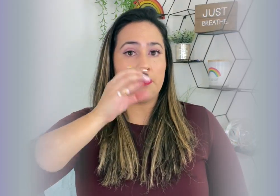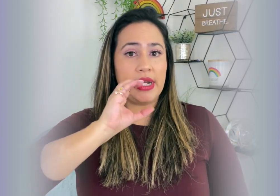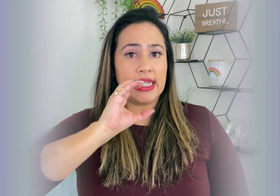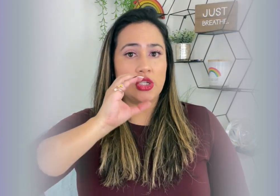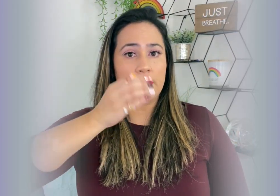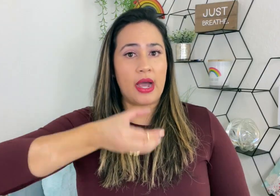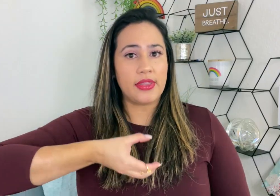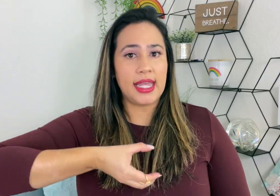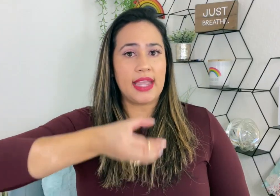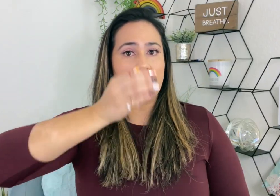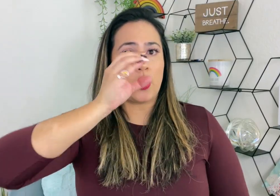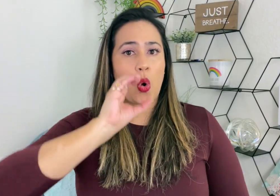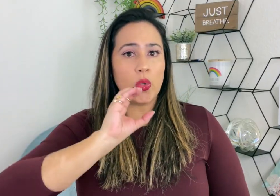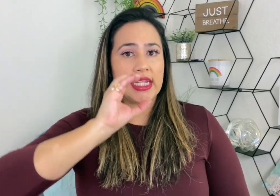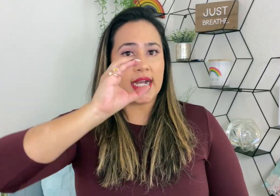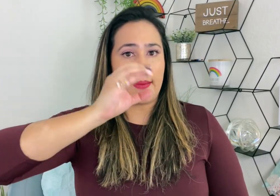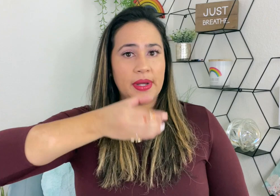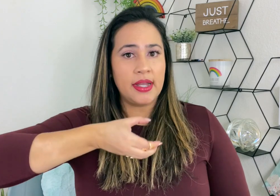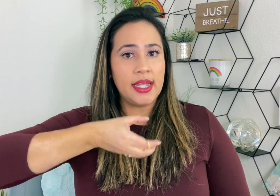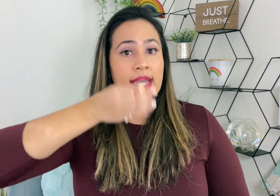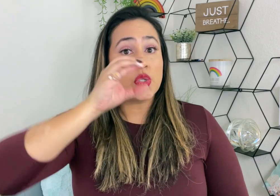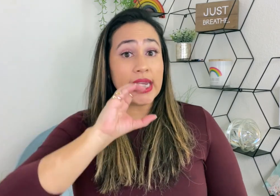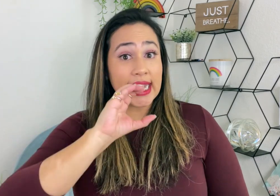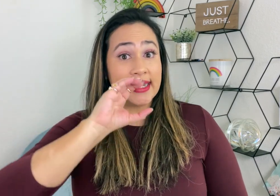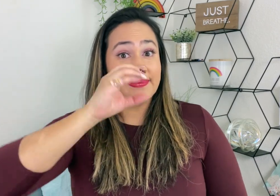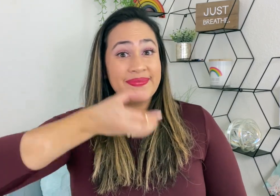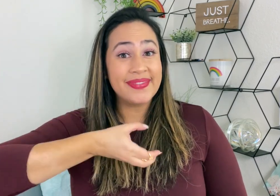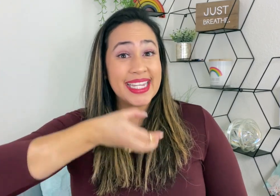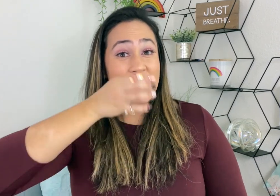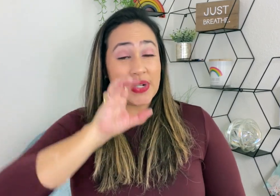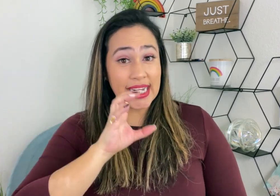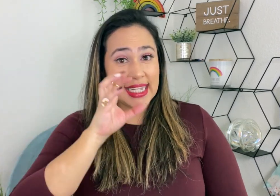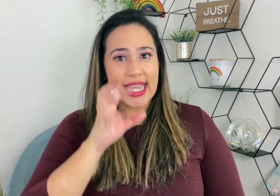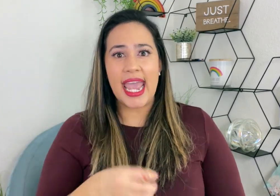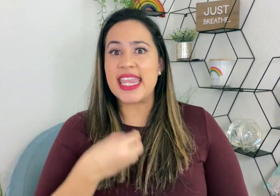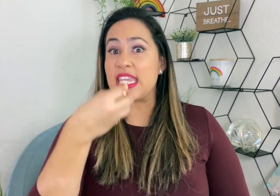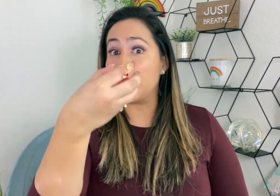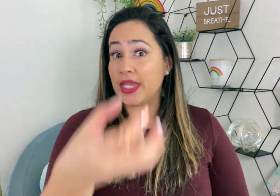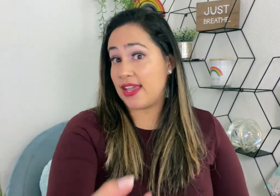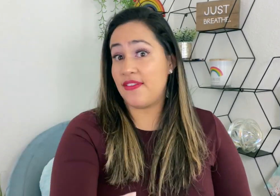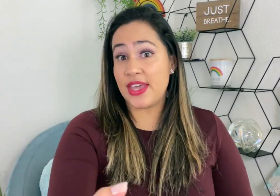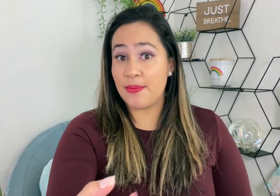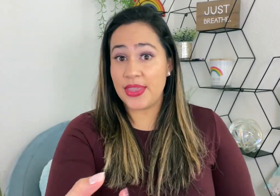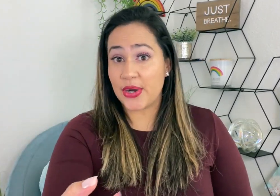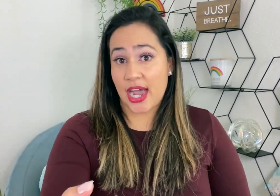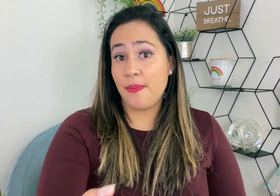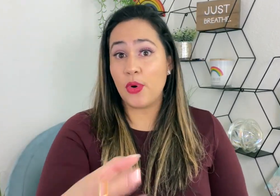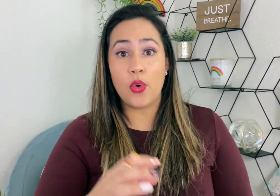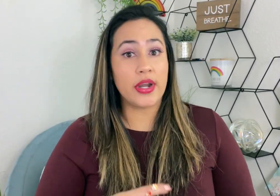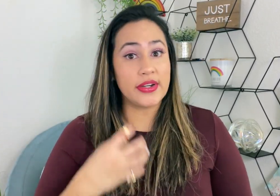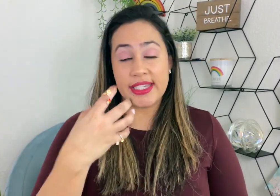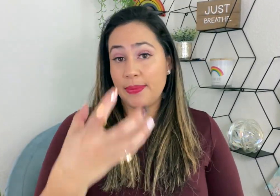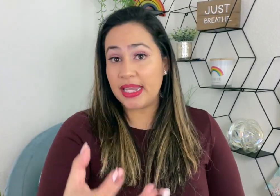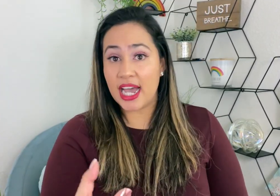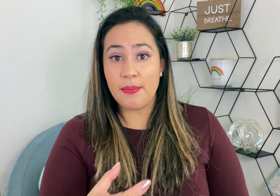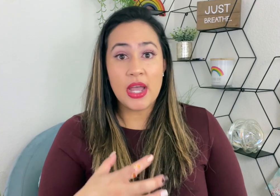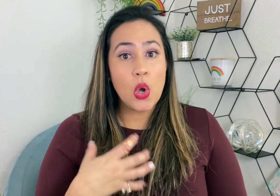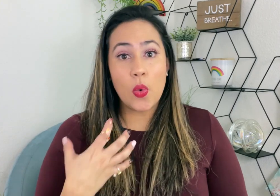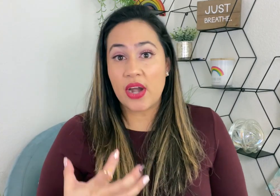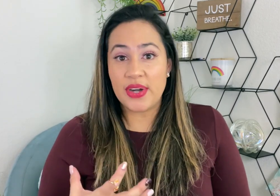it to your mouth, like if you're holding a cup. Drink, drink. And then you give them their cup or their sippy cup, whatever it is